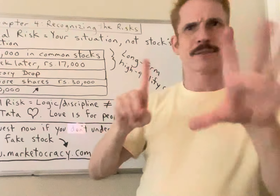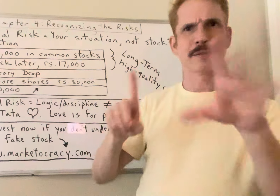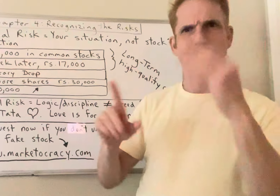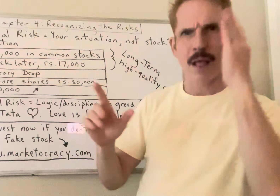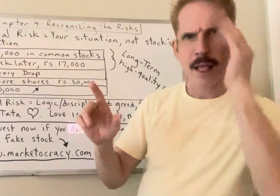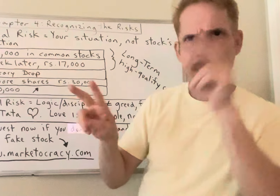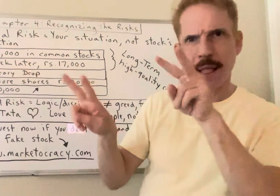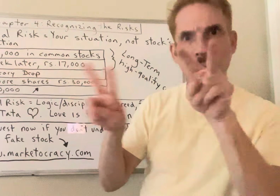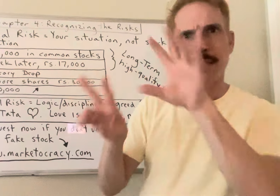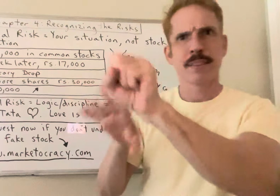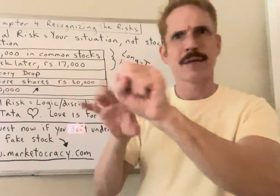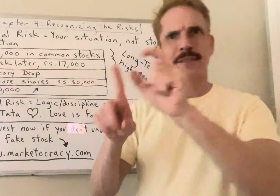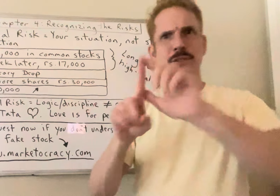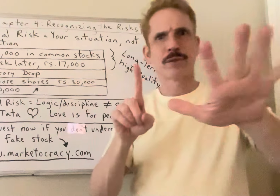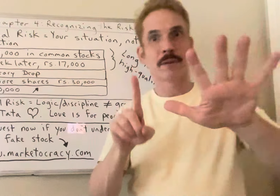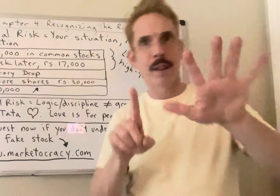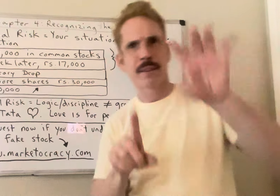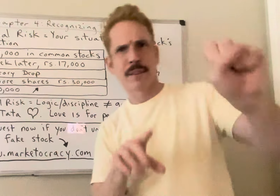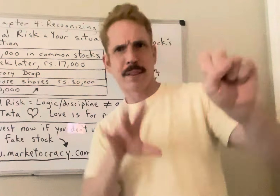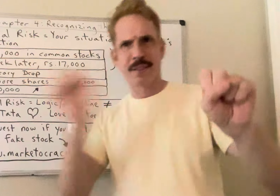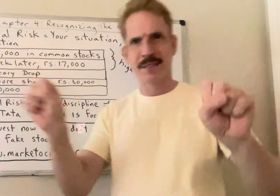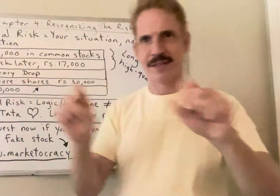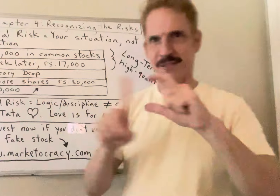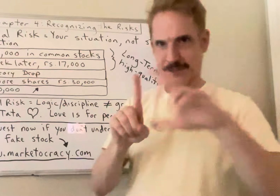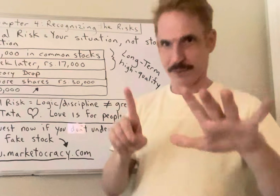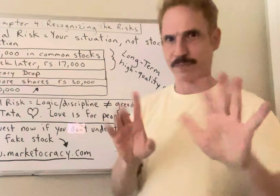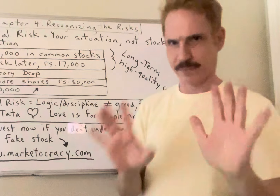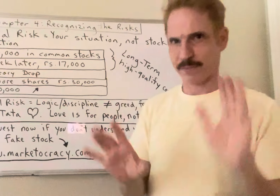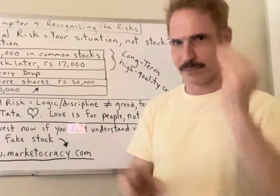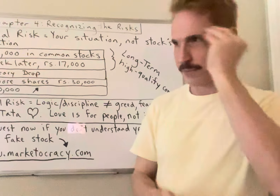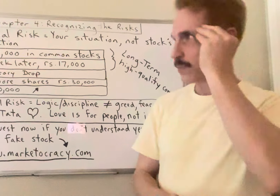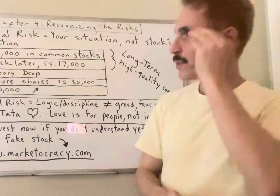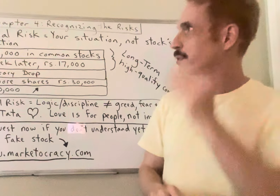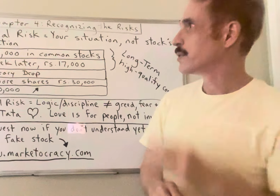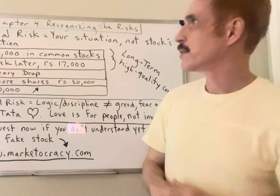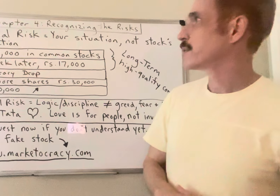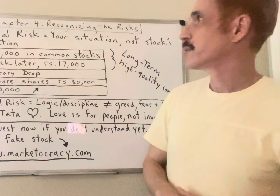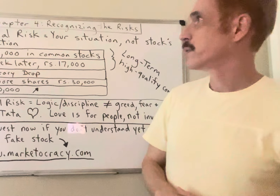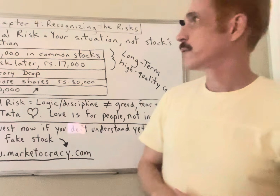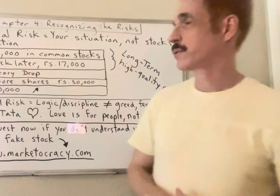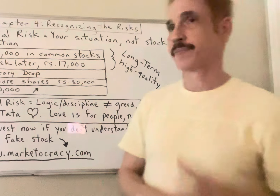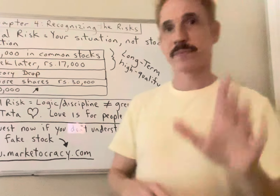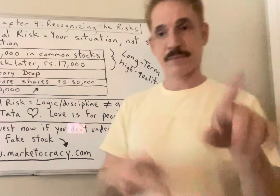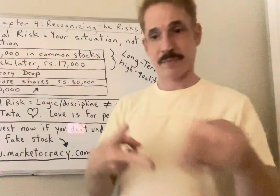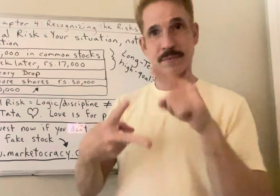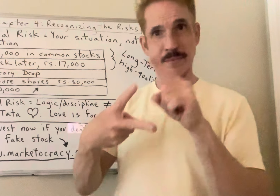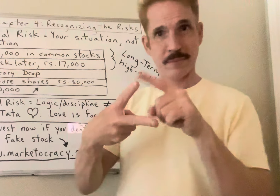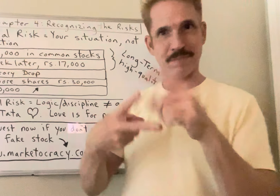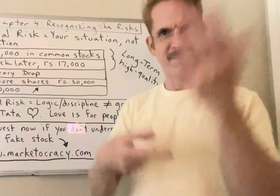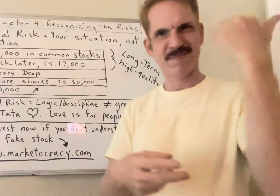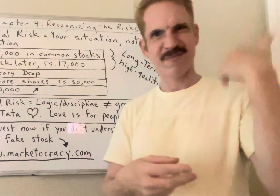told the guys who had been to Rob, he did tell them on a, I guess they showed up